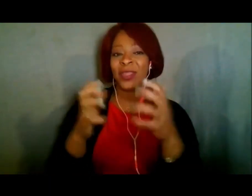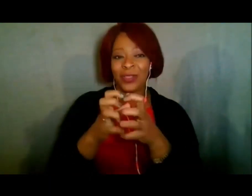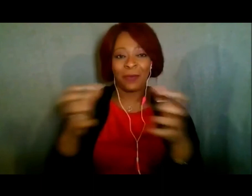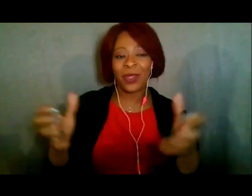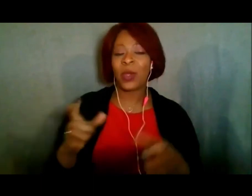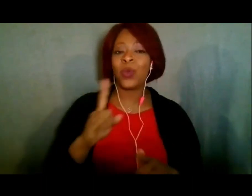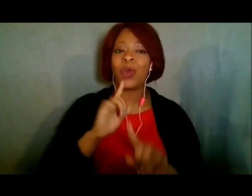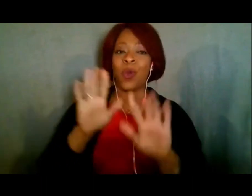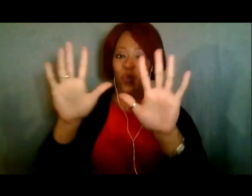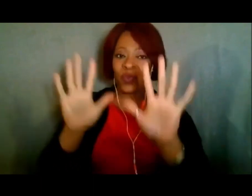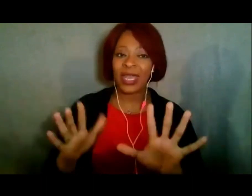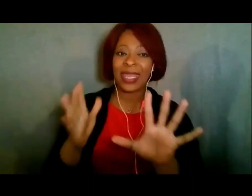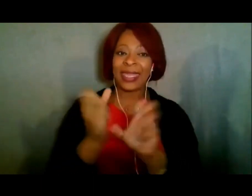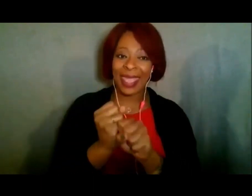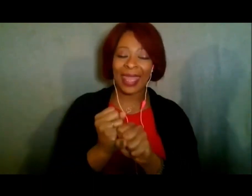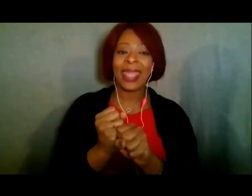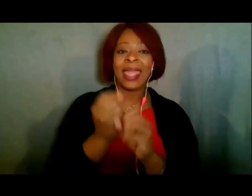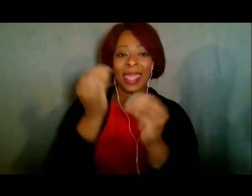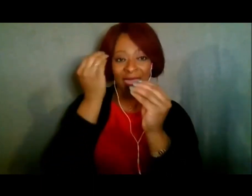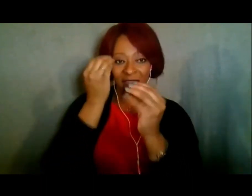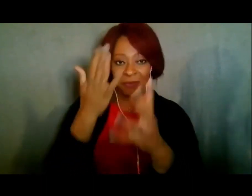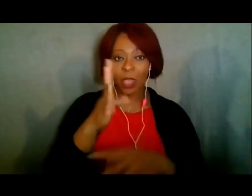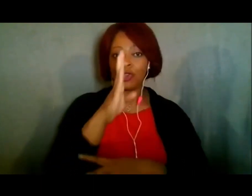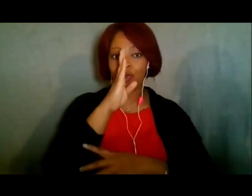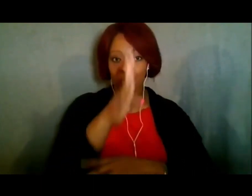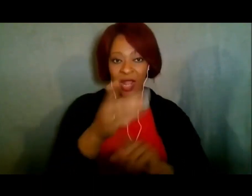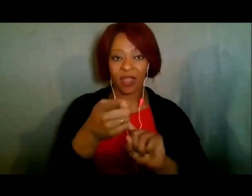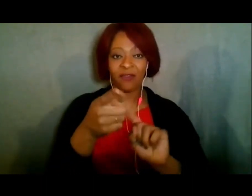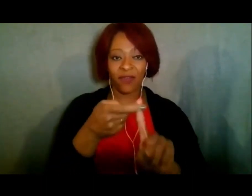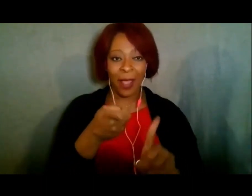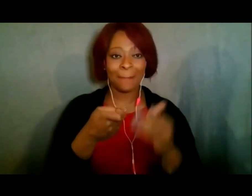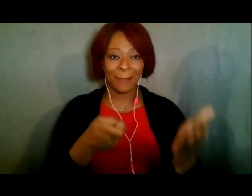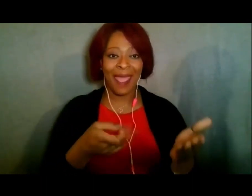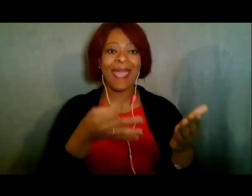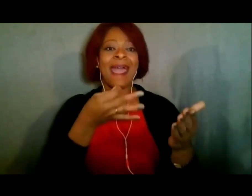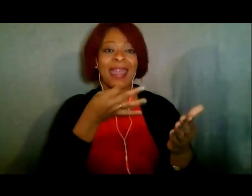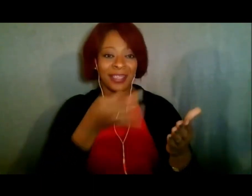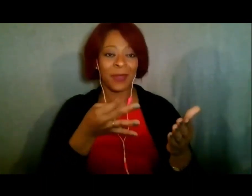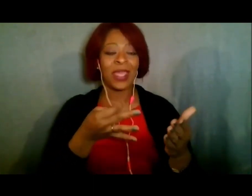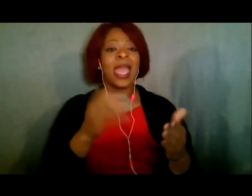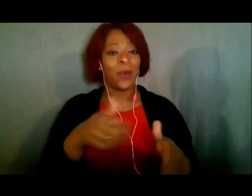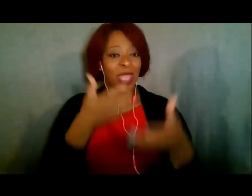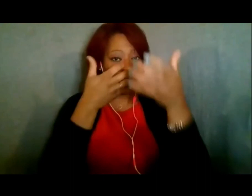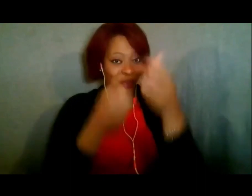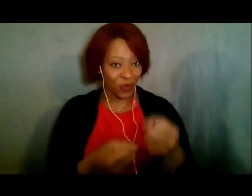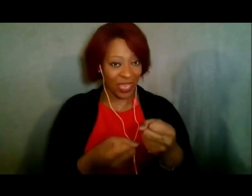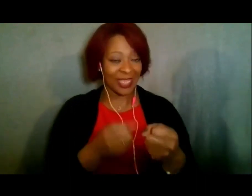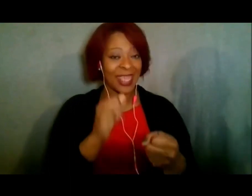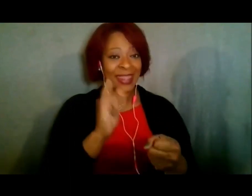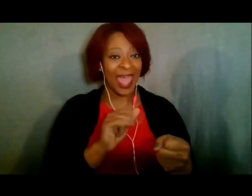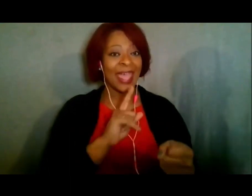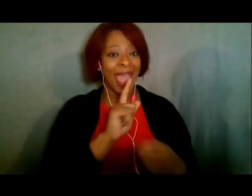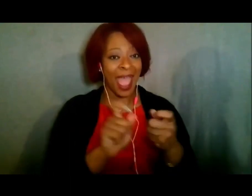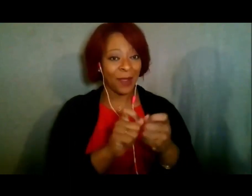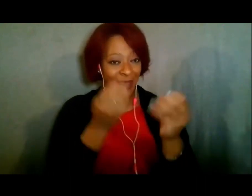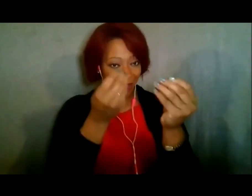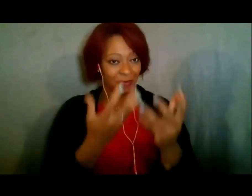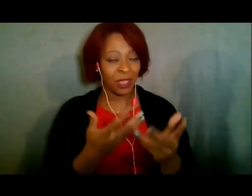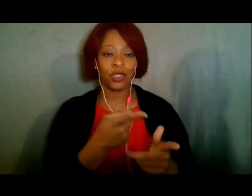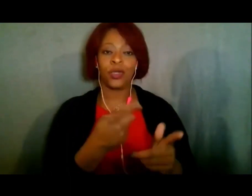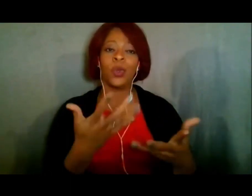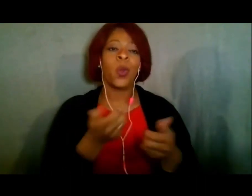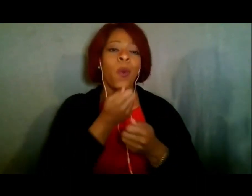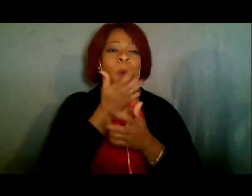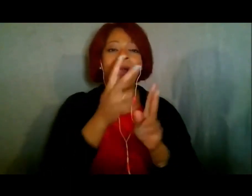is wonderful to get information directly from an expert and to know that we can trust the information we're receiving. You've been so warm